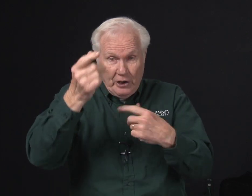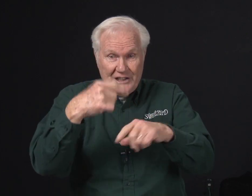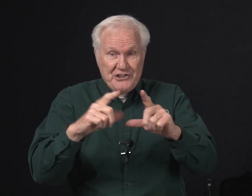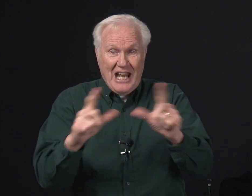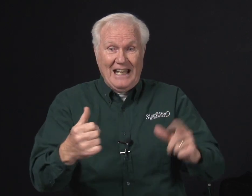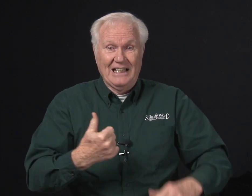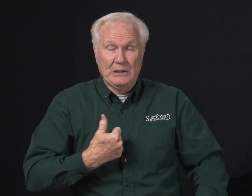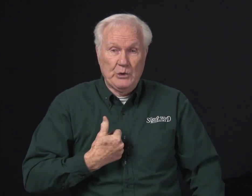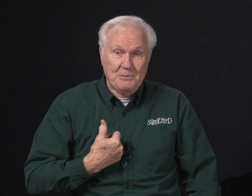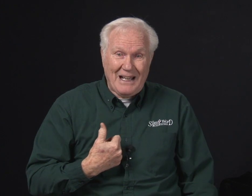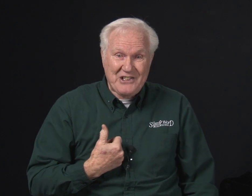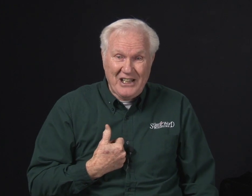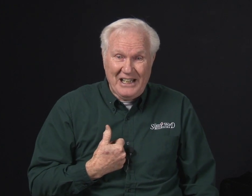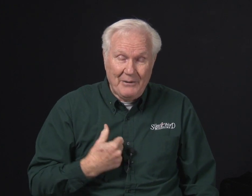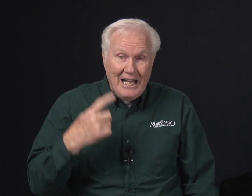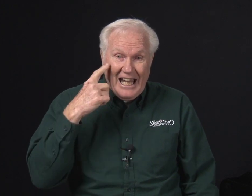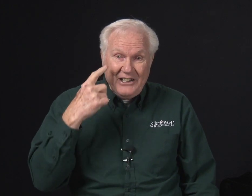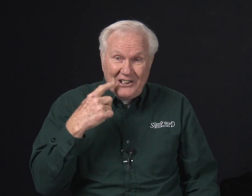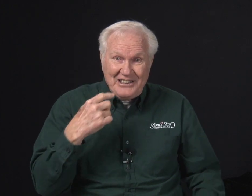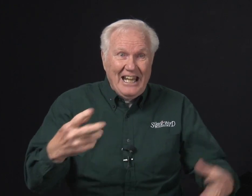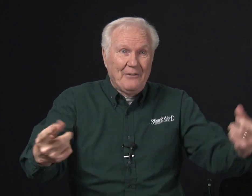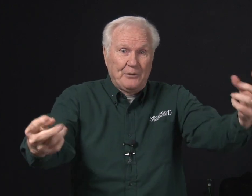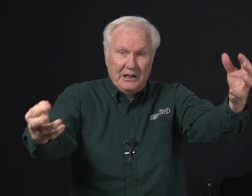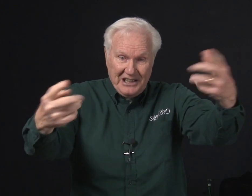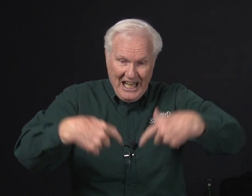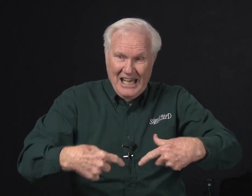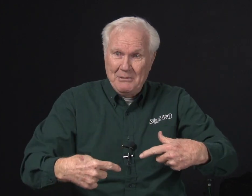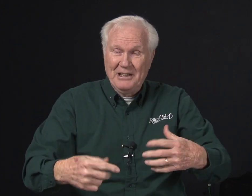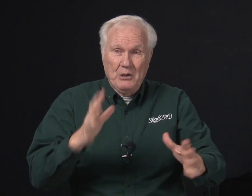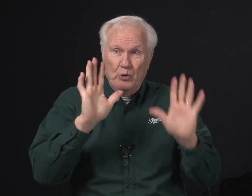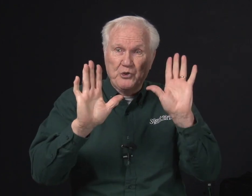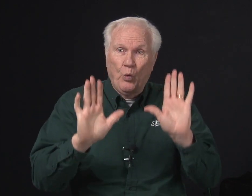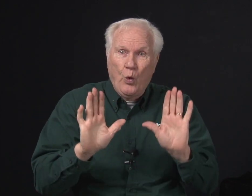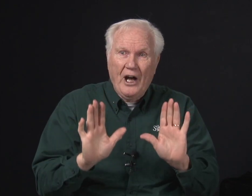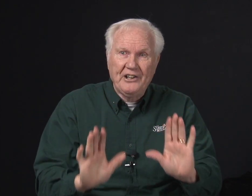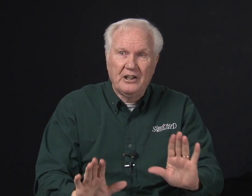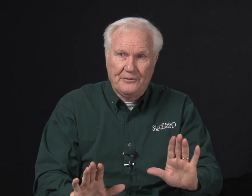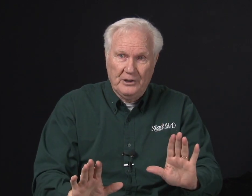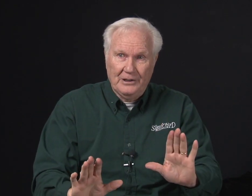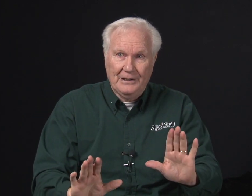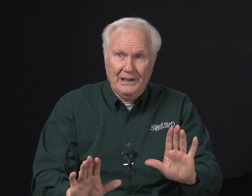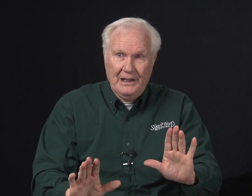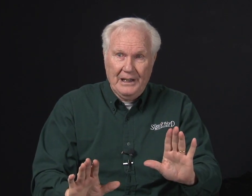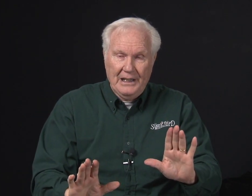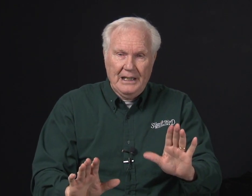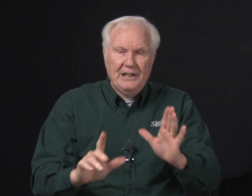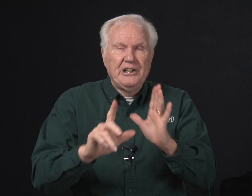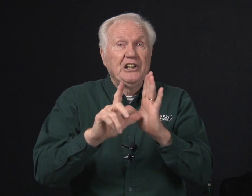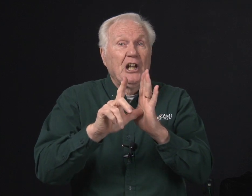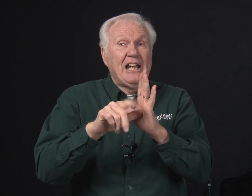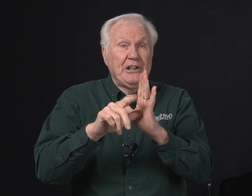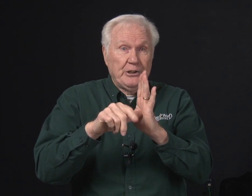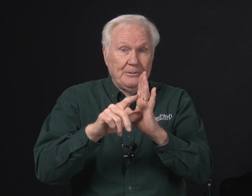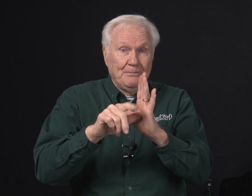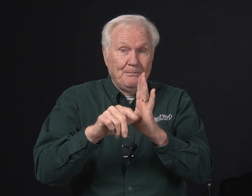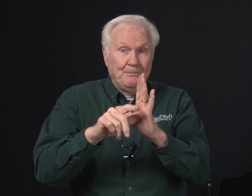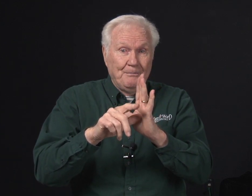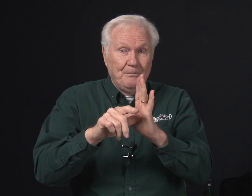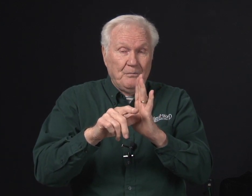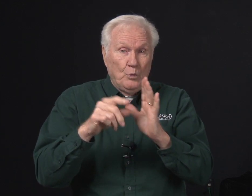in sign language myself, and the deaf came, and it was wonderful. Then later, we